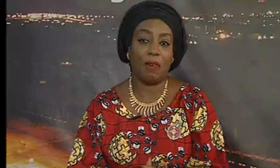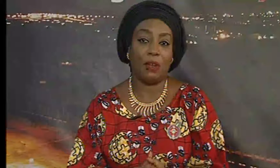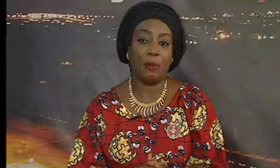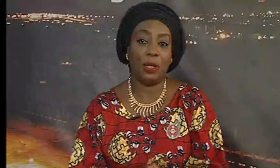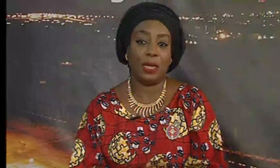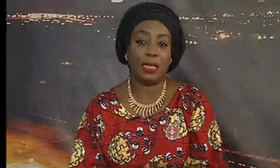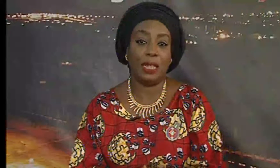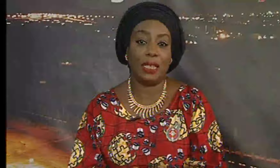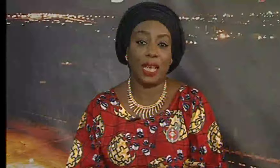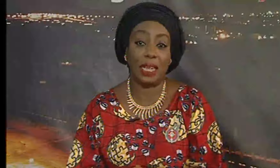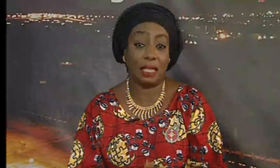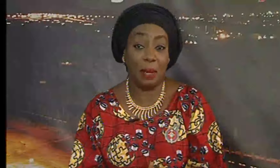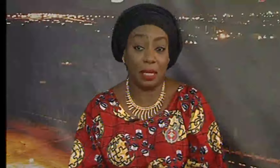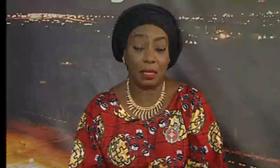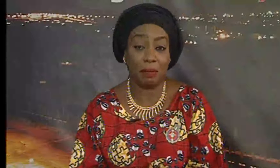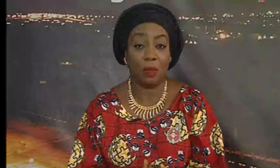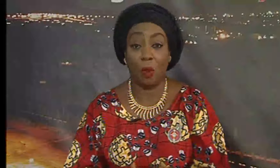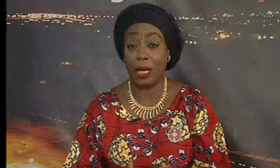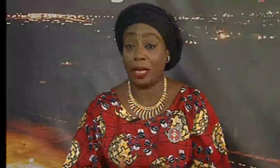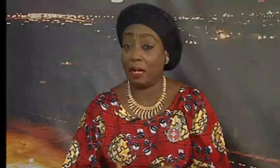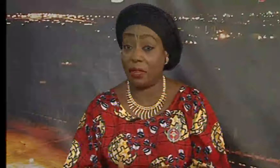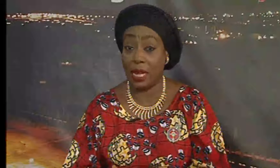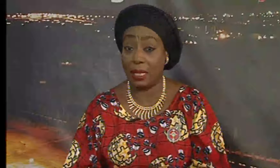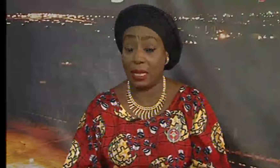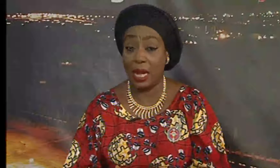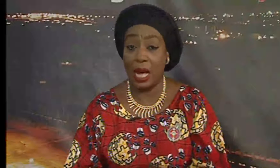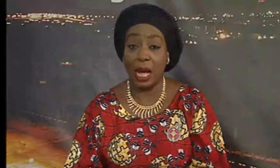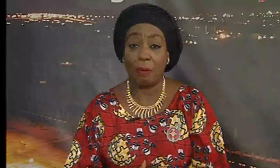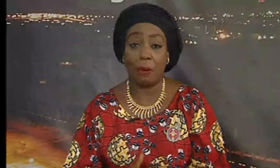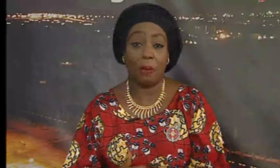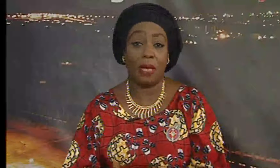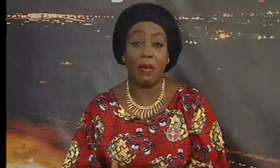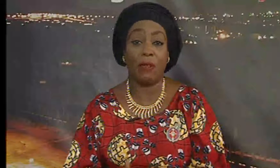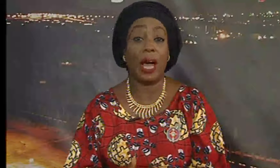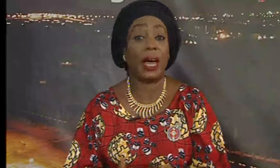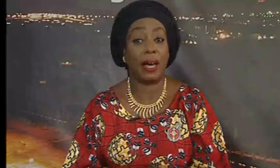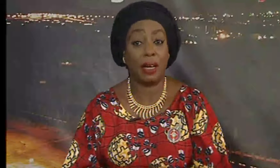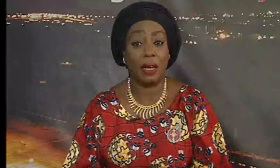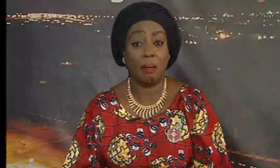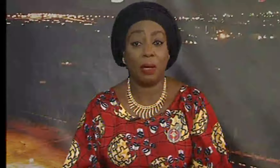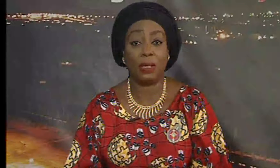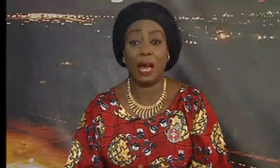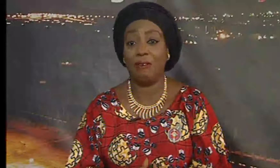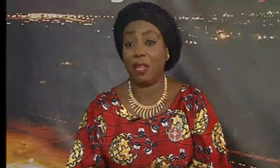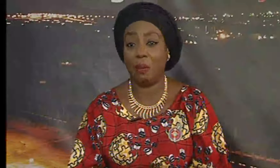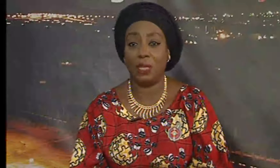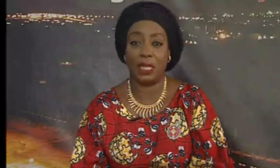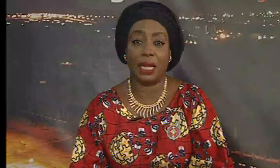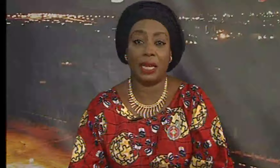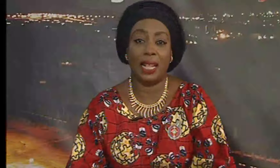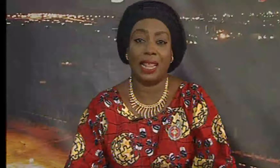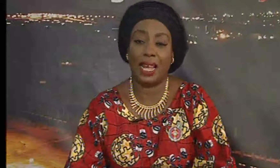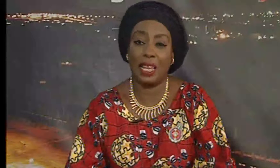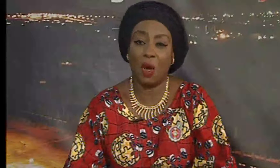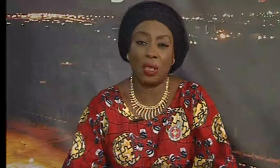Experts are of the opinion that these estimates, while significant, are probably even higher because available